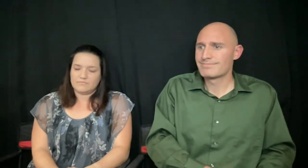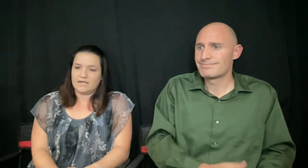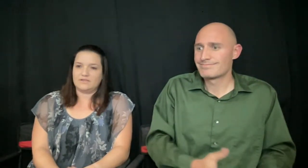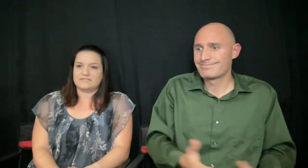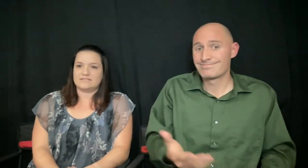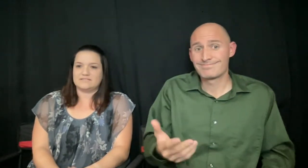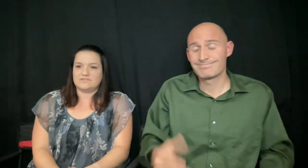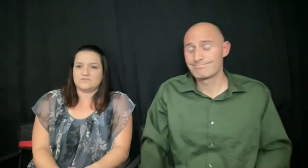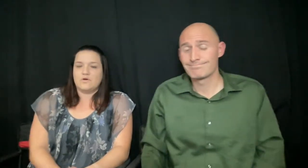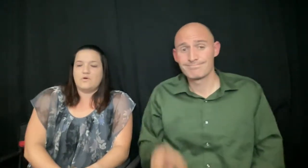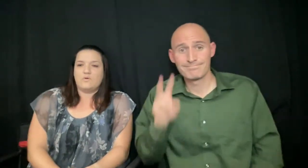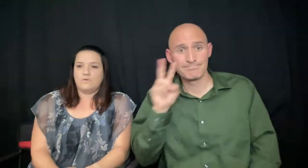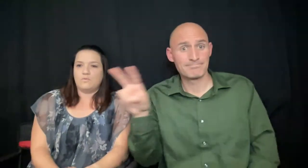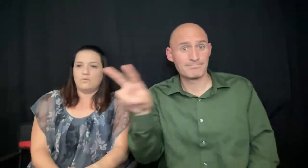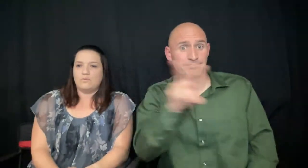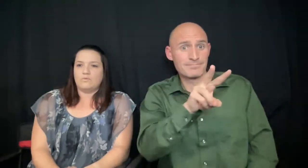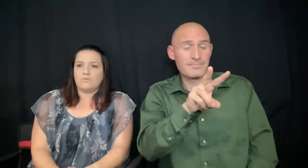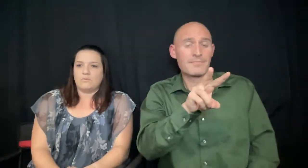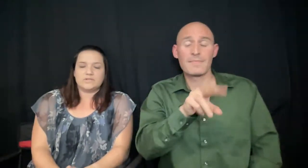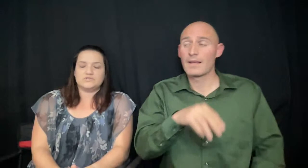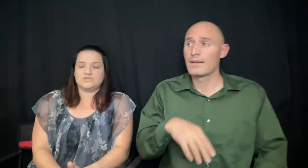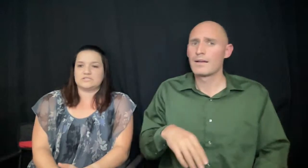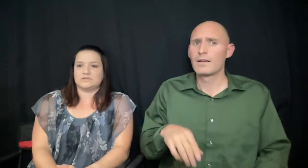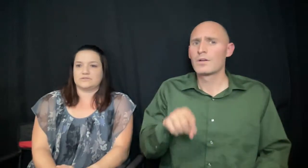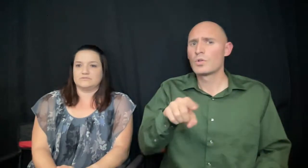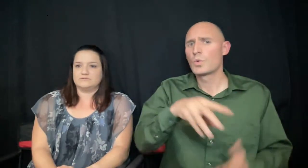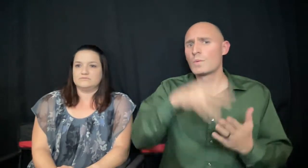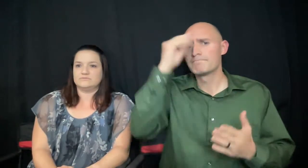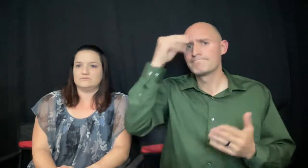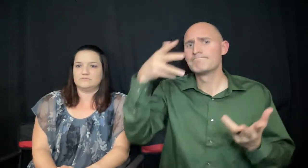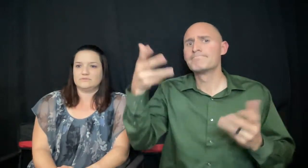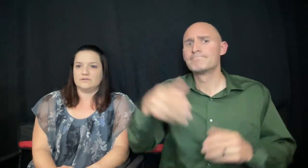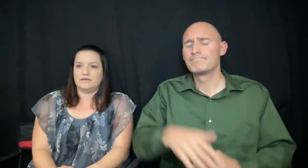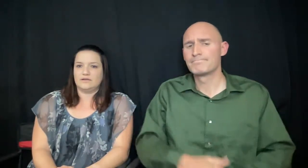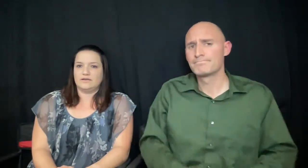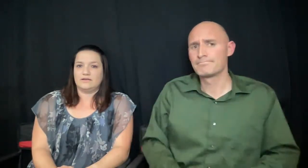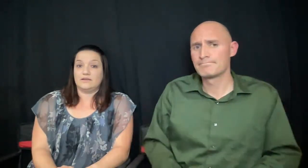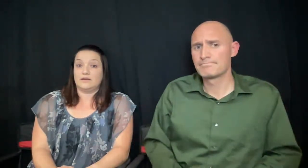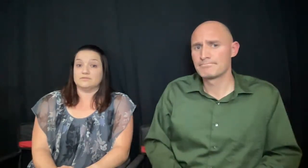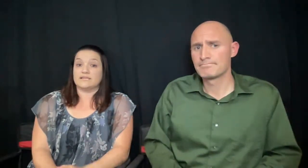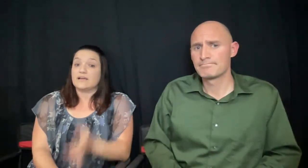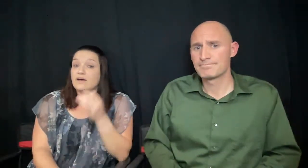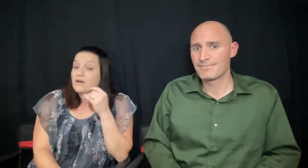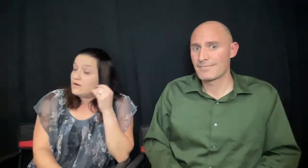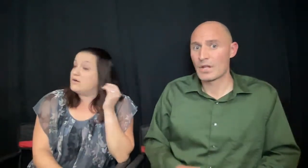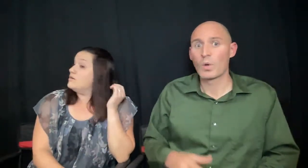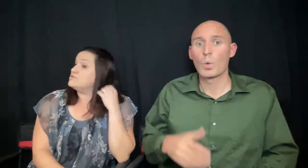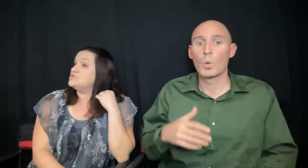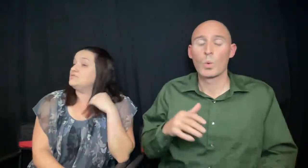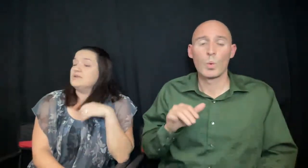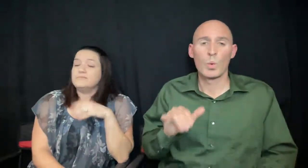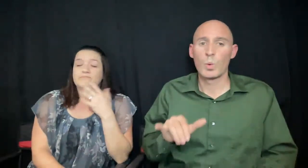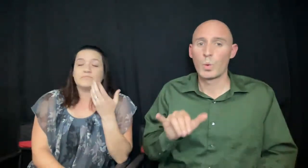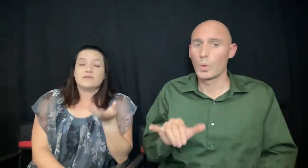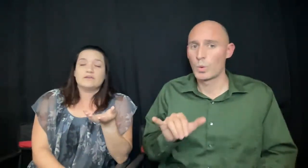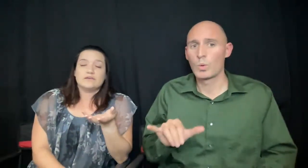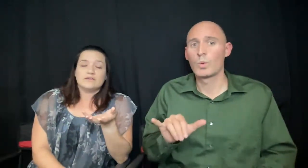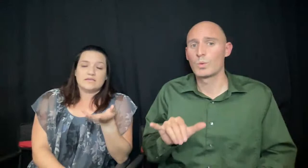he looks at us. He goes, what did you just learn? I was like, oh, shoot. His